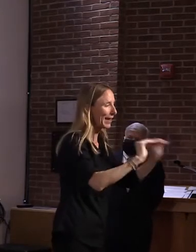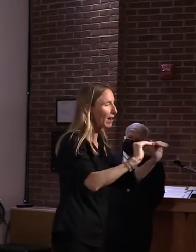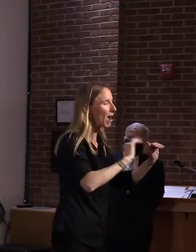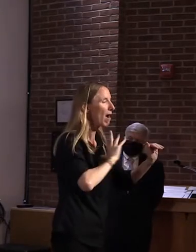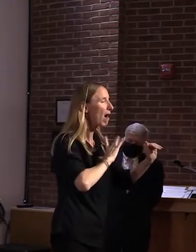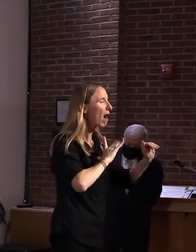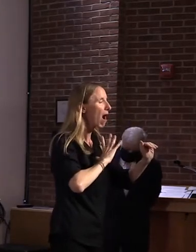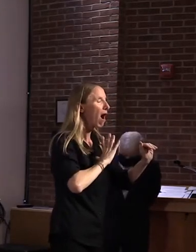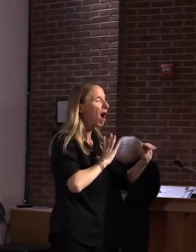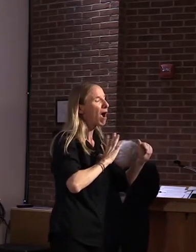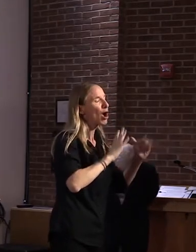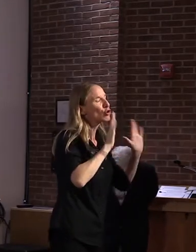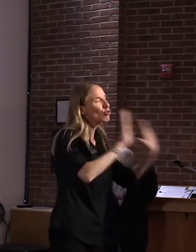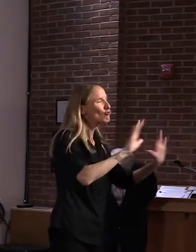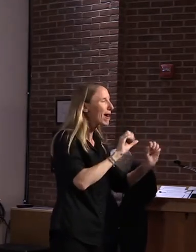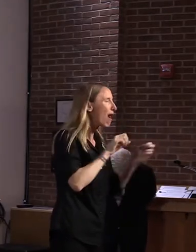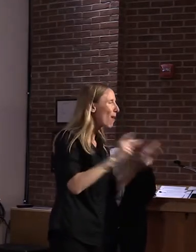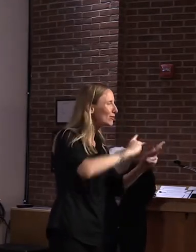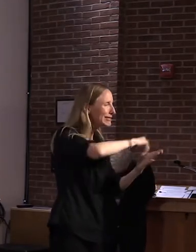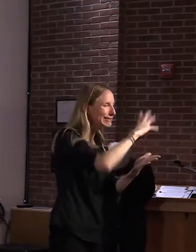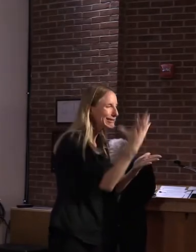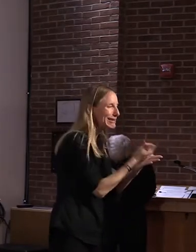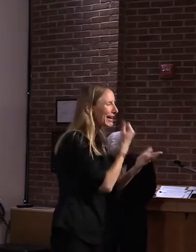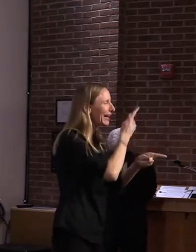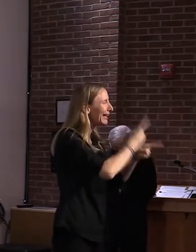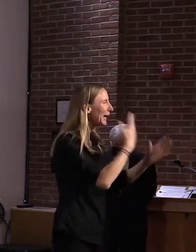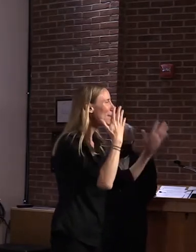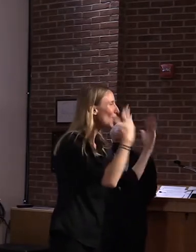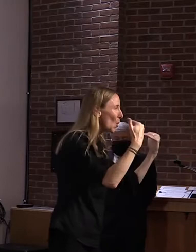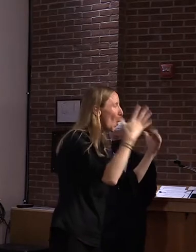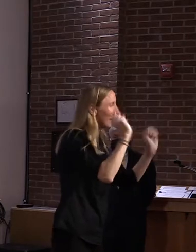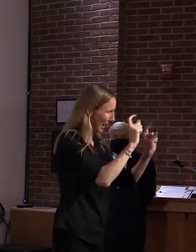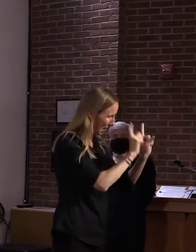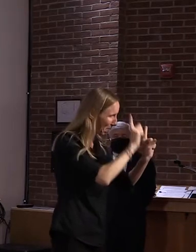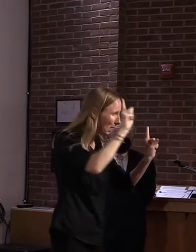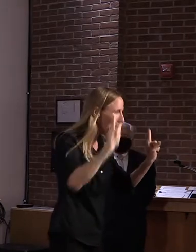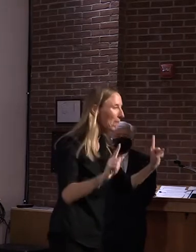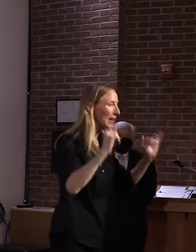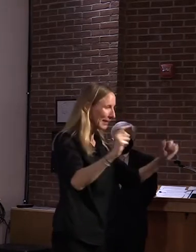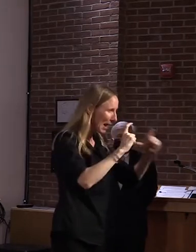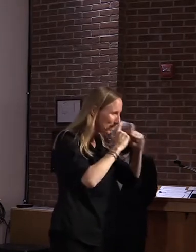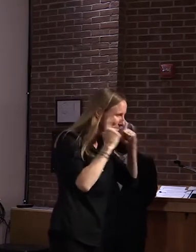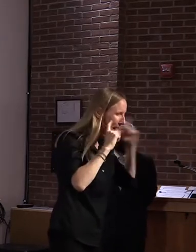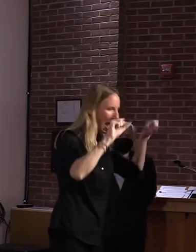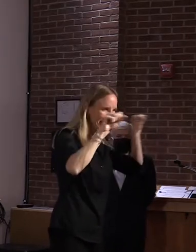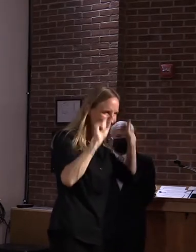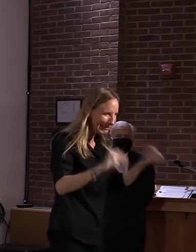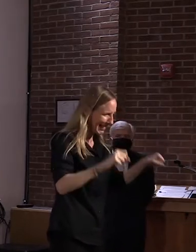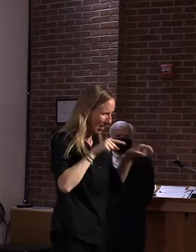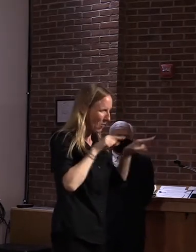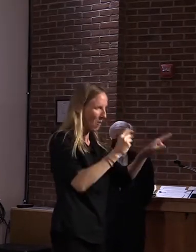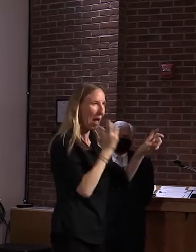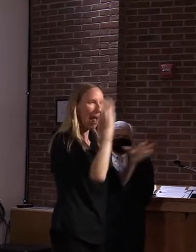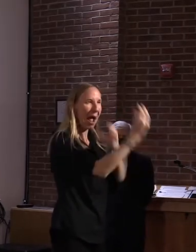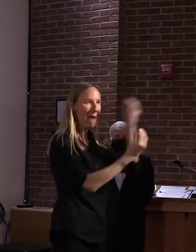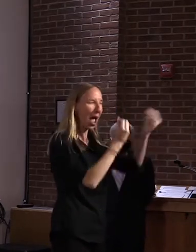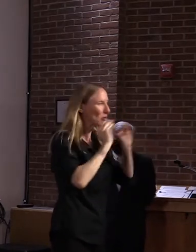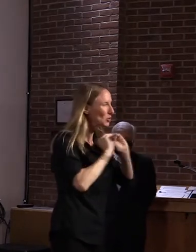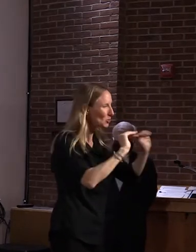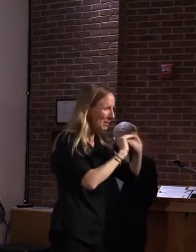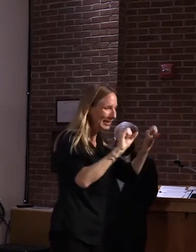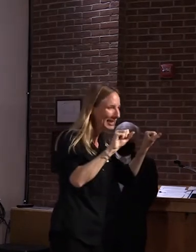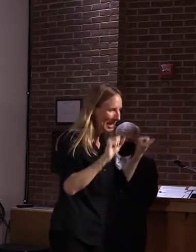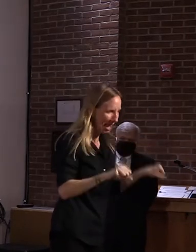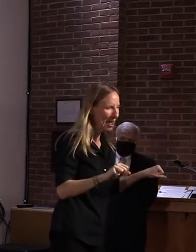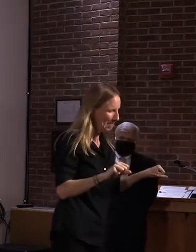to get outside, and we can still practice distancing and other measures to reduce the risk of infection and cool